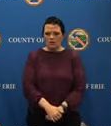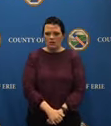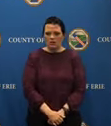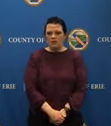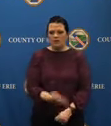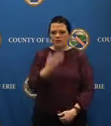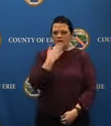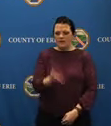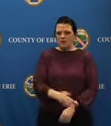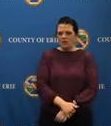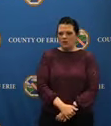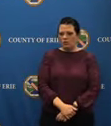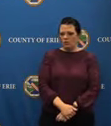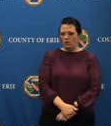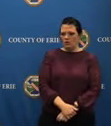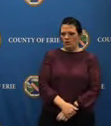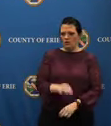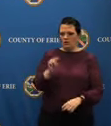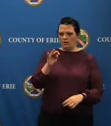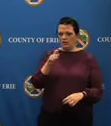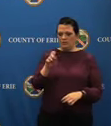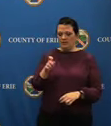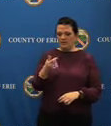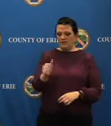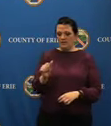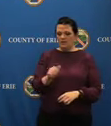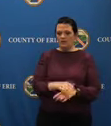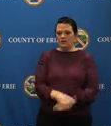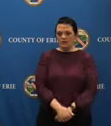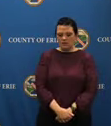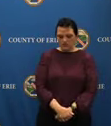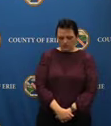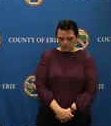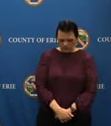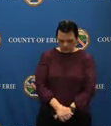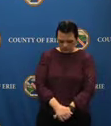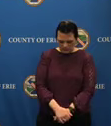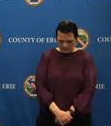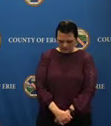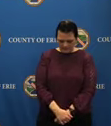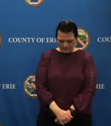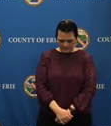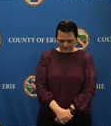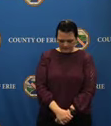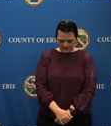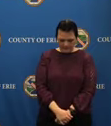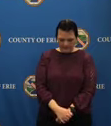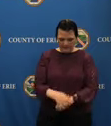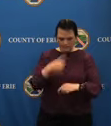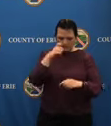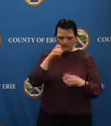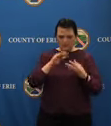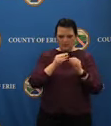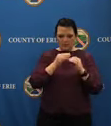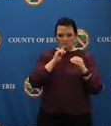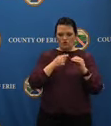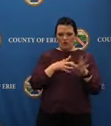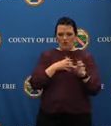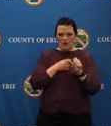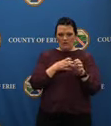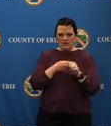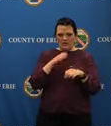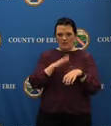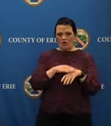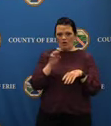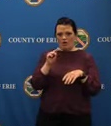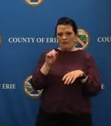Okay, thank you. Mike Baggerman, are you still there? Any questions? Yep. Just a quick question from me. Since the numbers are updated on the